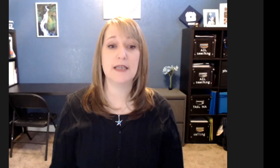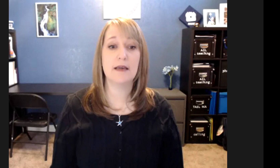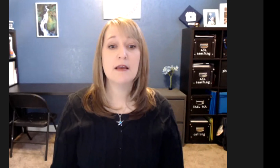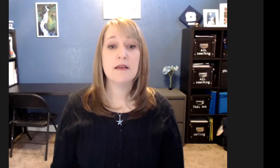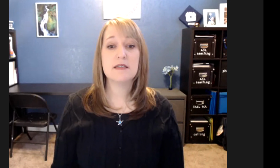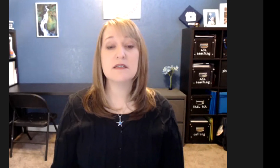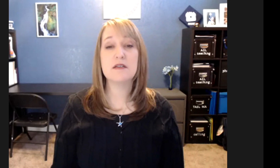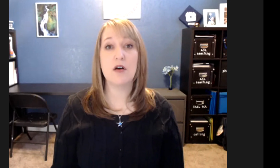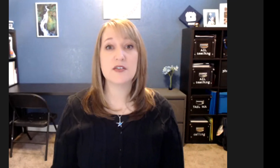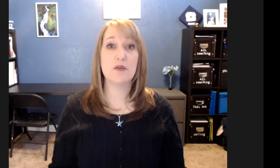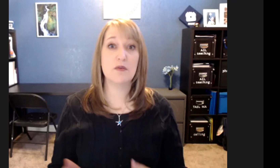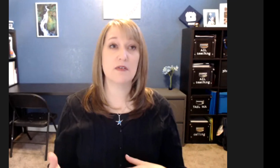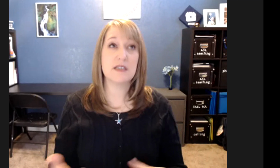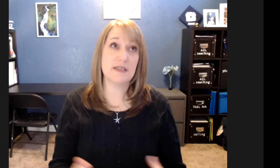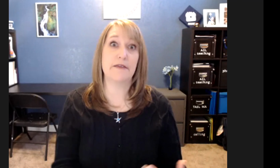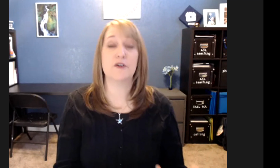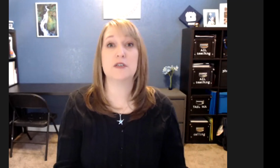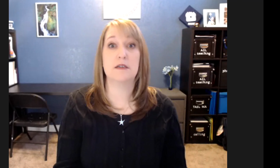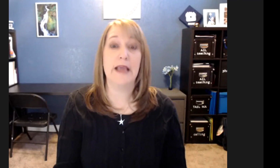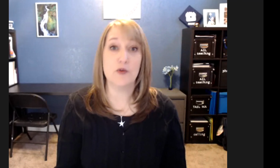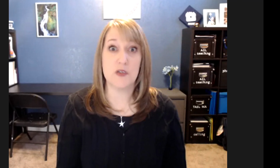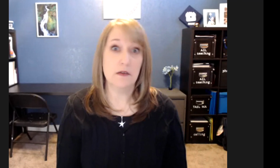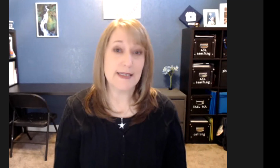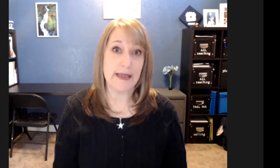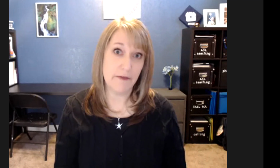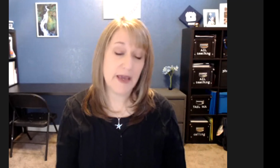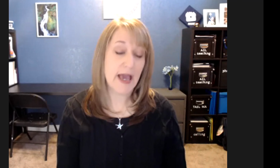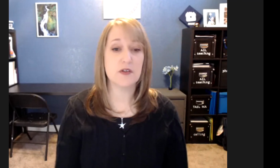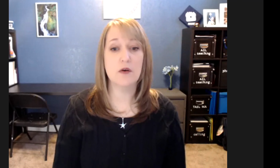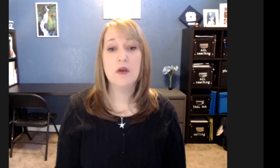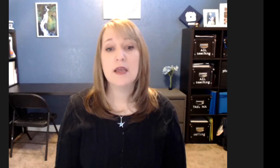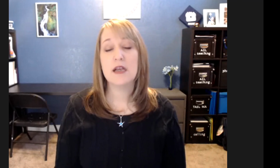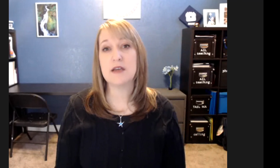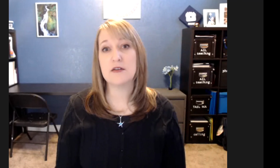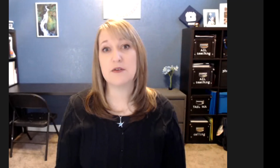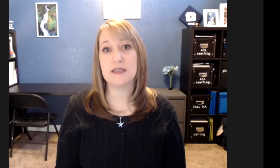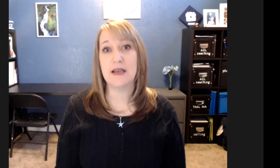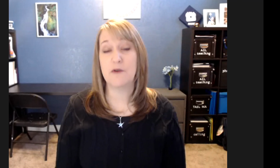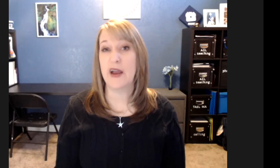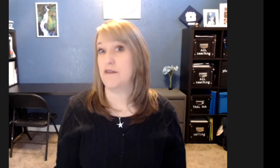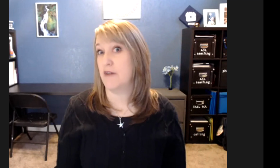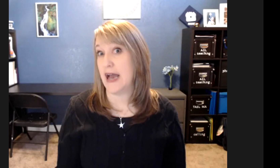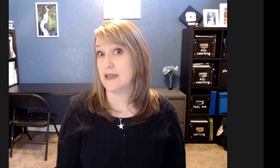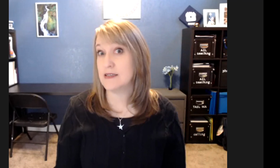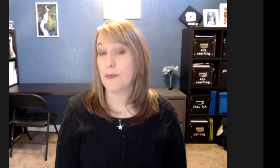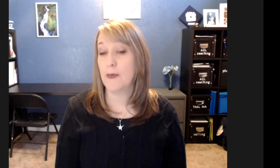counseling. This is the sign for counsel, like to give counsel. It's also the sign for advise